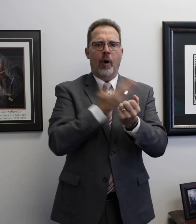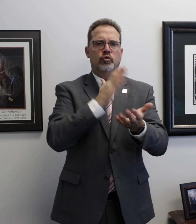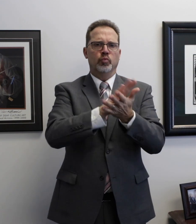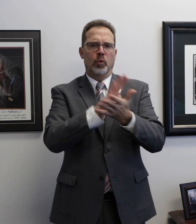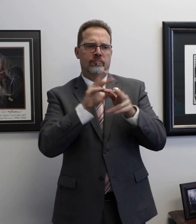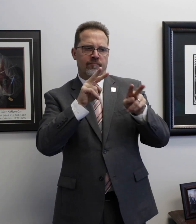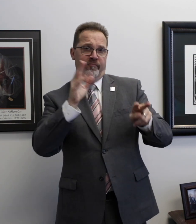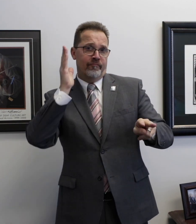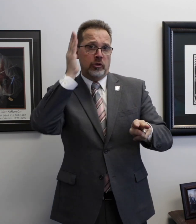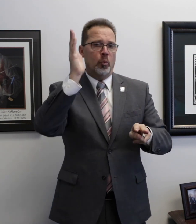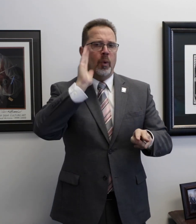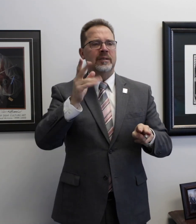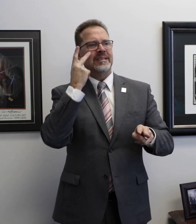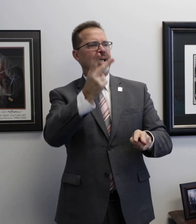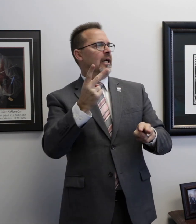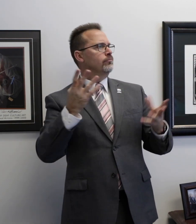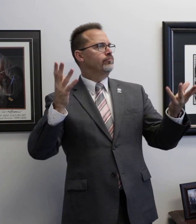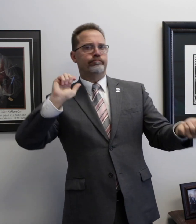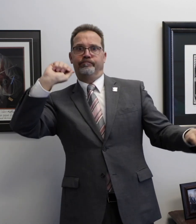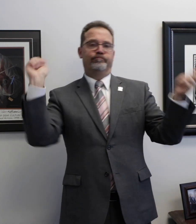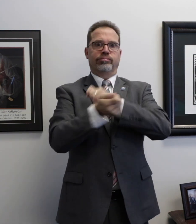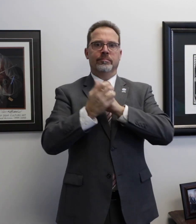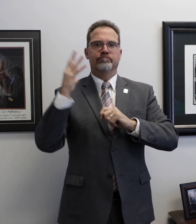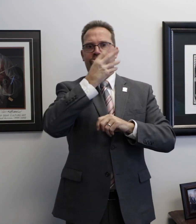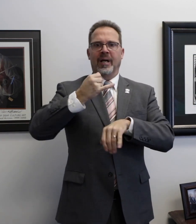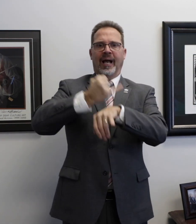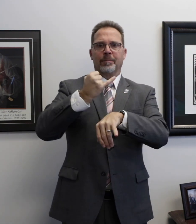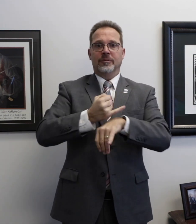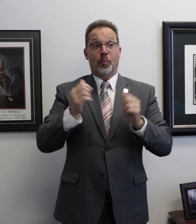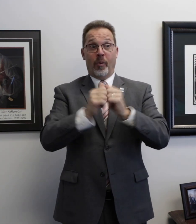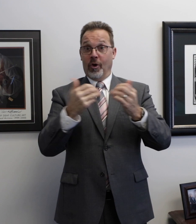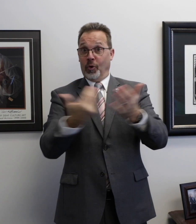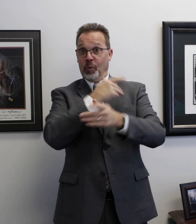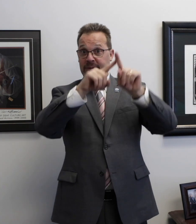of the school and for staying tuned with the updates and everything that's happening here. We look forward to continuing the beautification of our